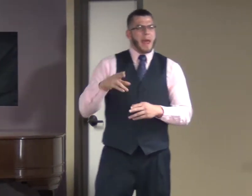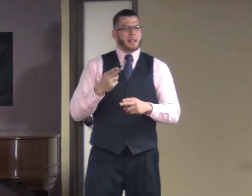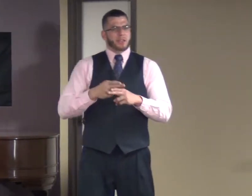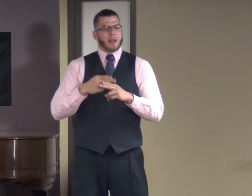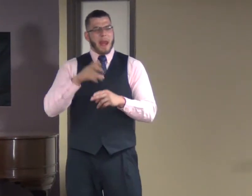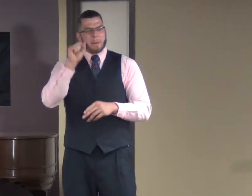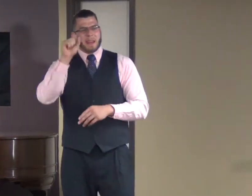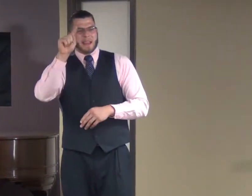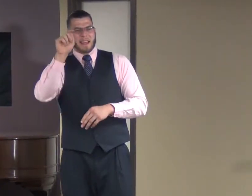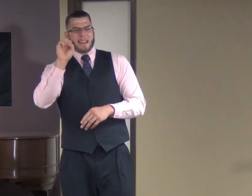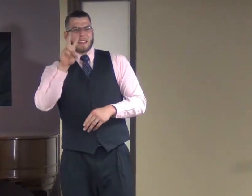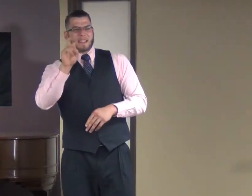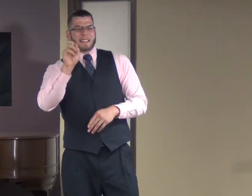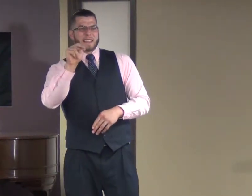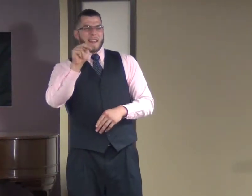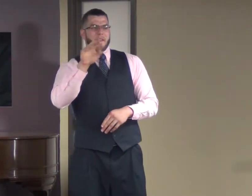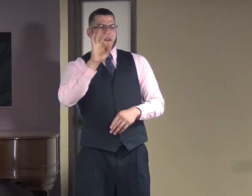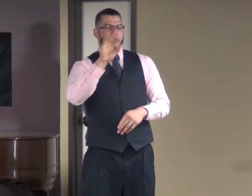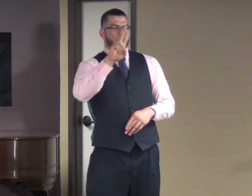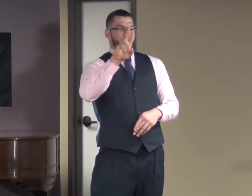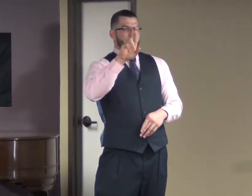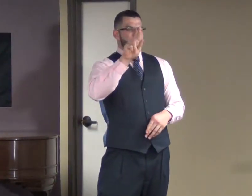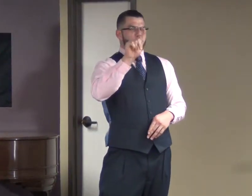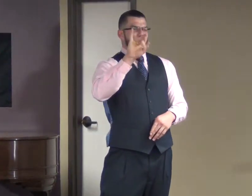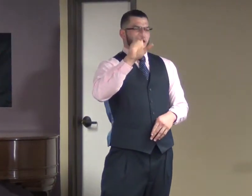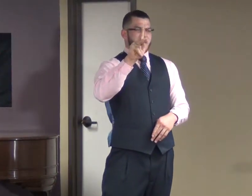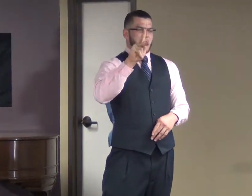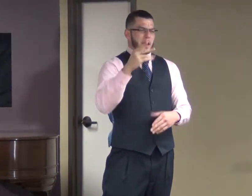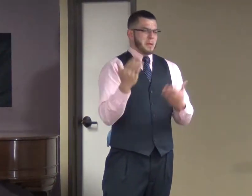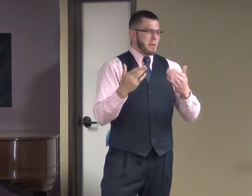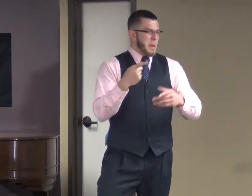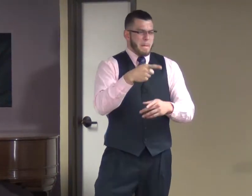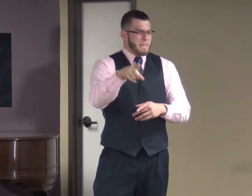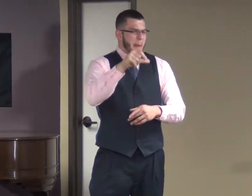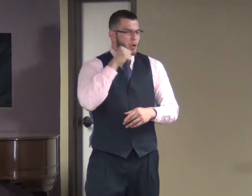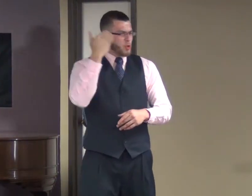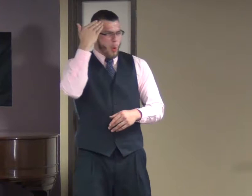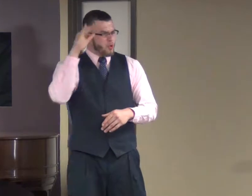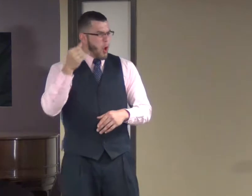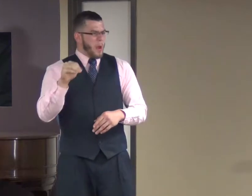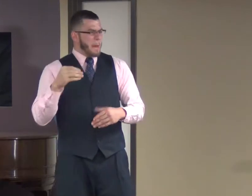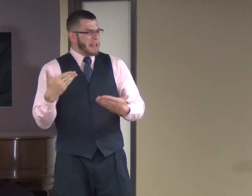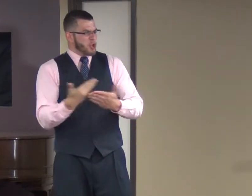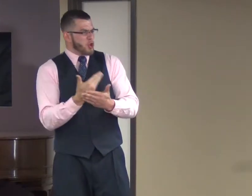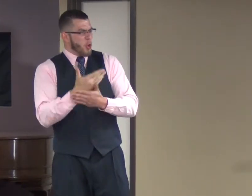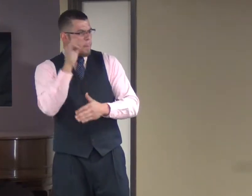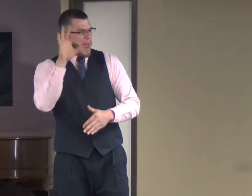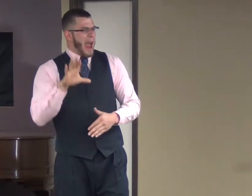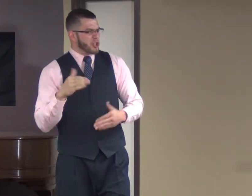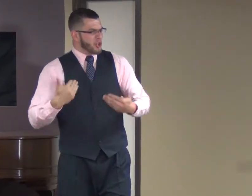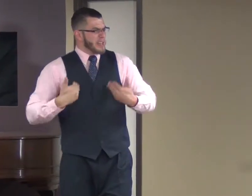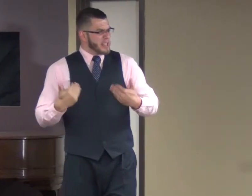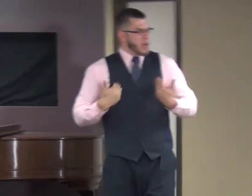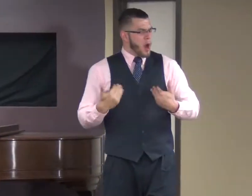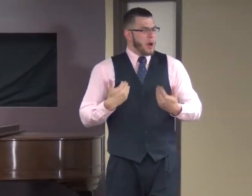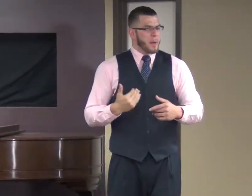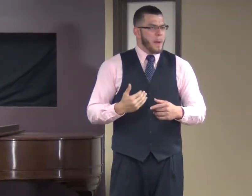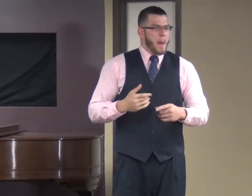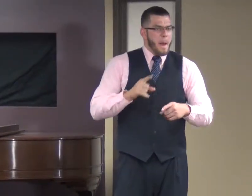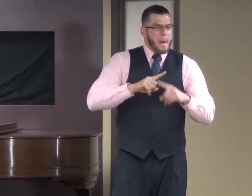pastor named Stephen Furtick. Maybe you don't know him. He's a new pastor. He's young.